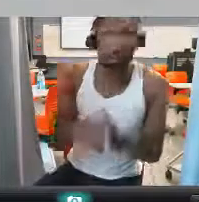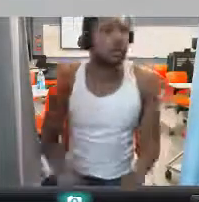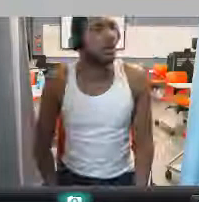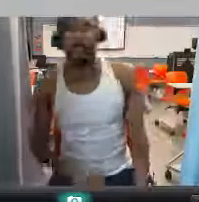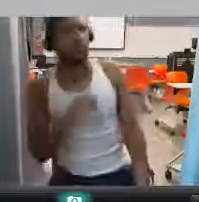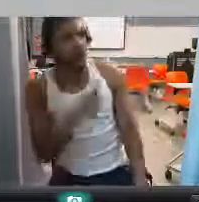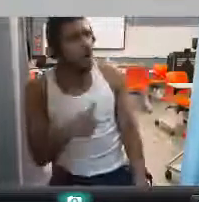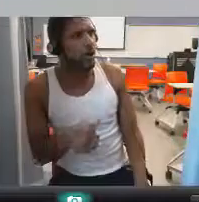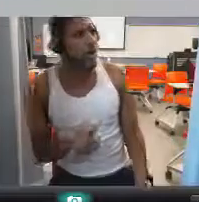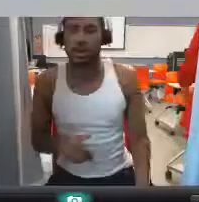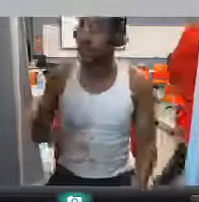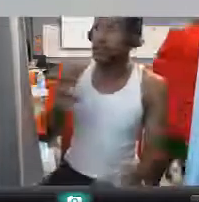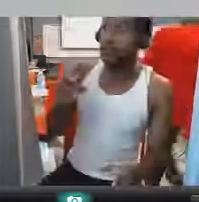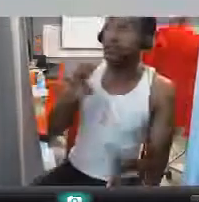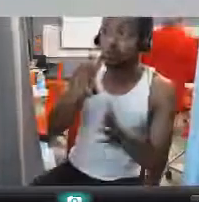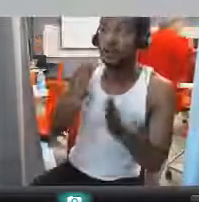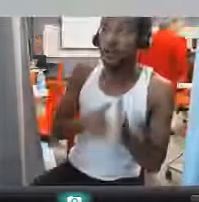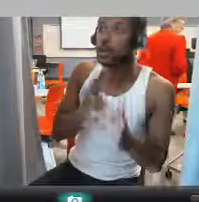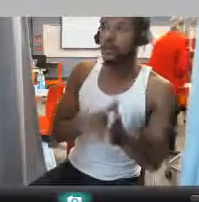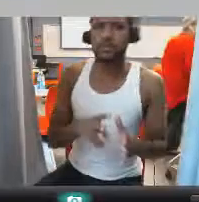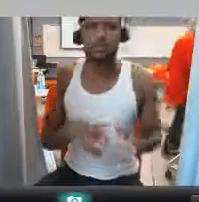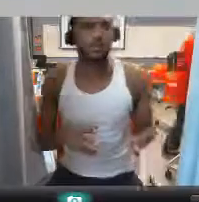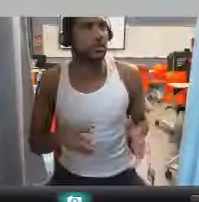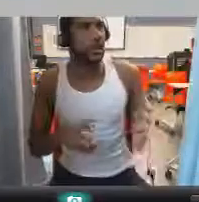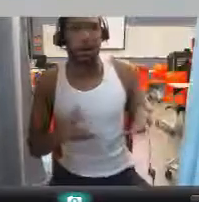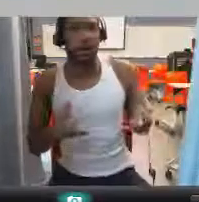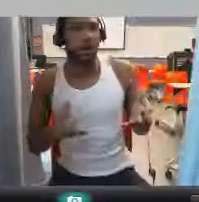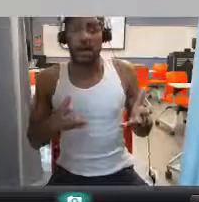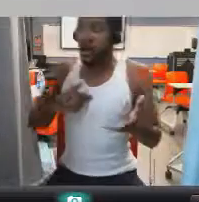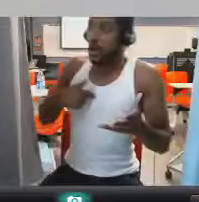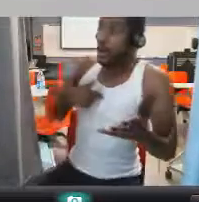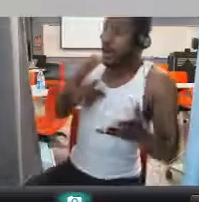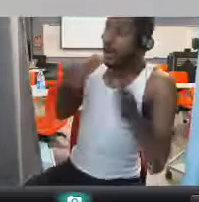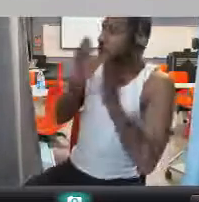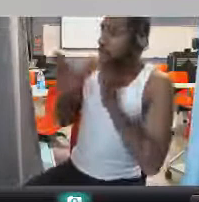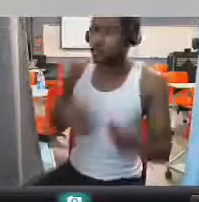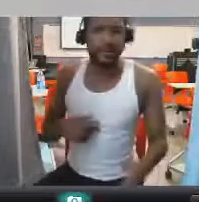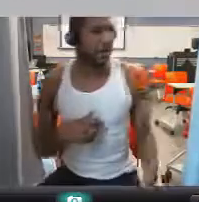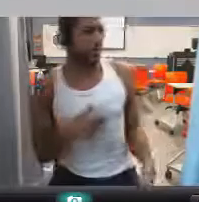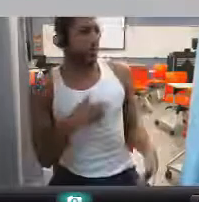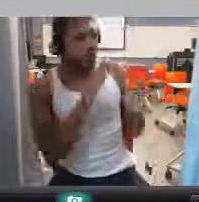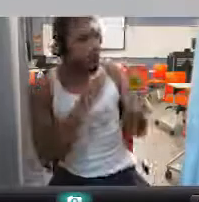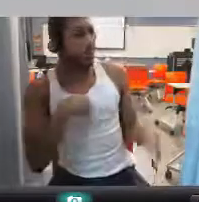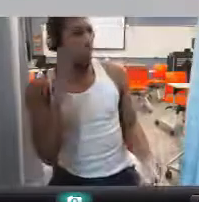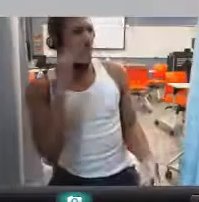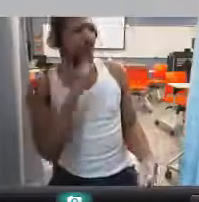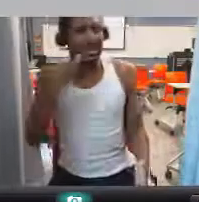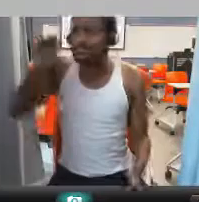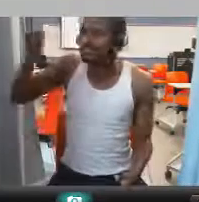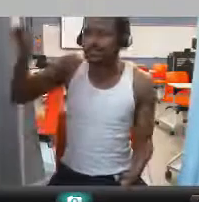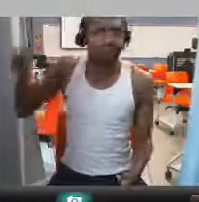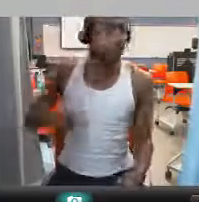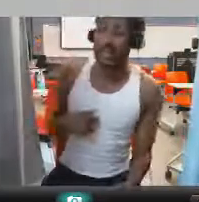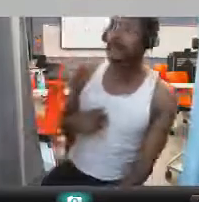fuck out of her. She goes, no, you've been in there for 2 hours. And I was so fucking worried or something. And I was like, if you're so worried, why didn't you bang on the door? She's